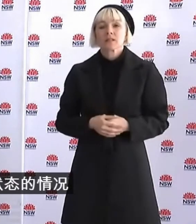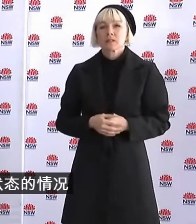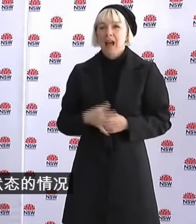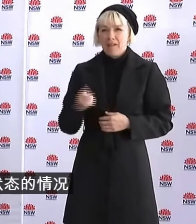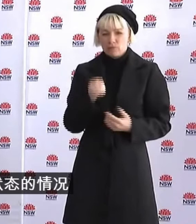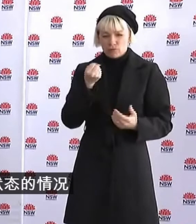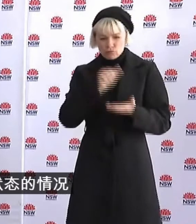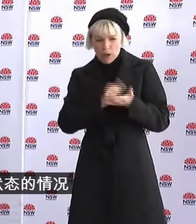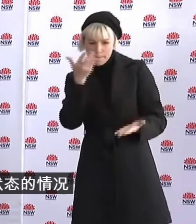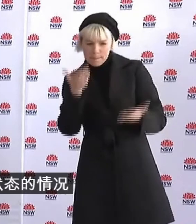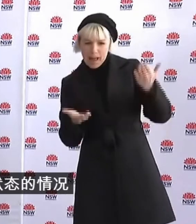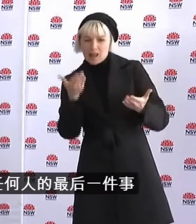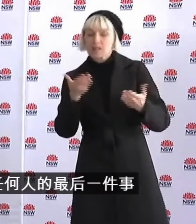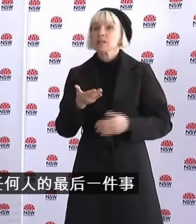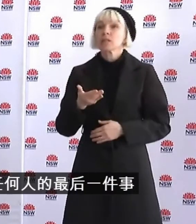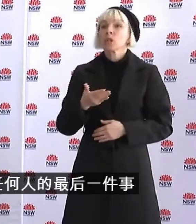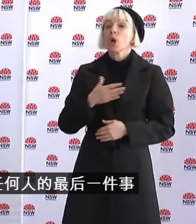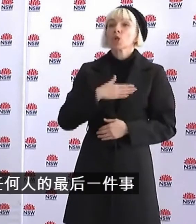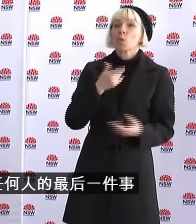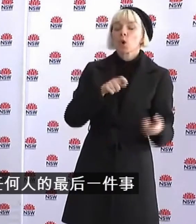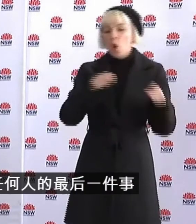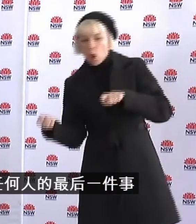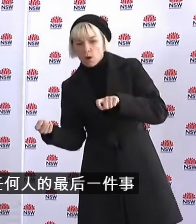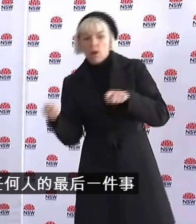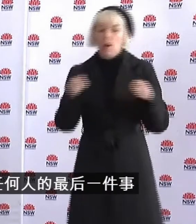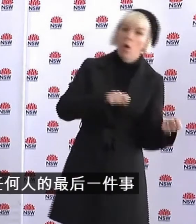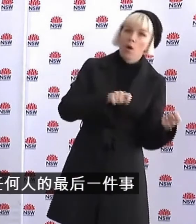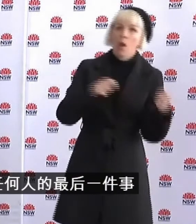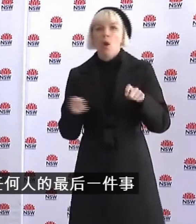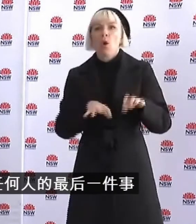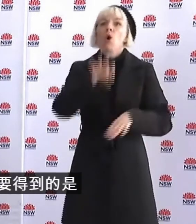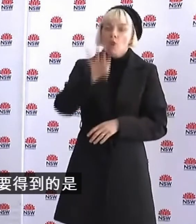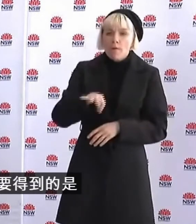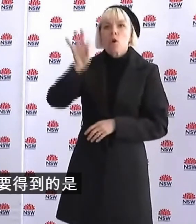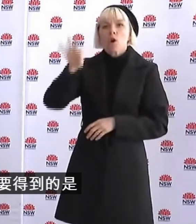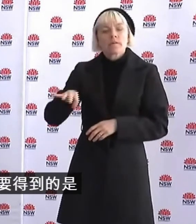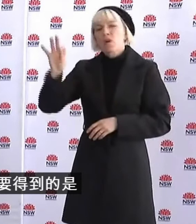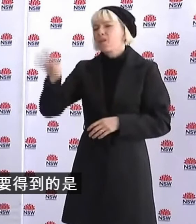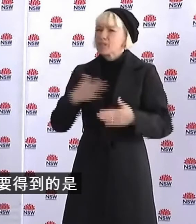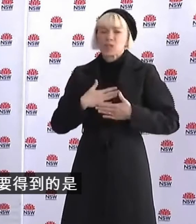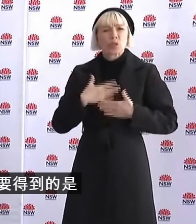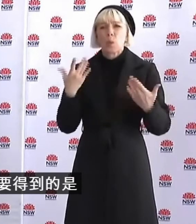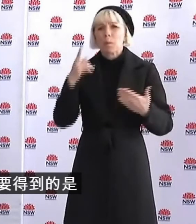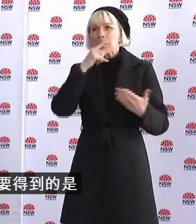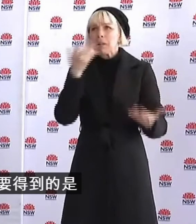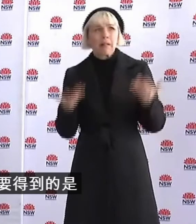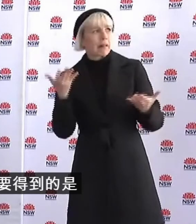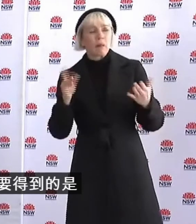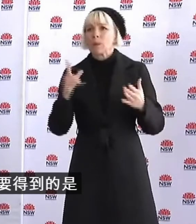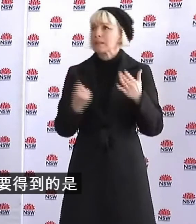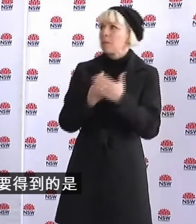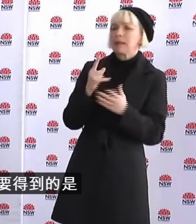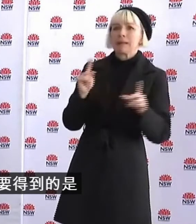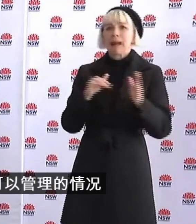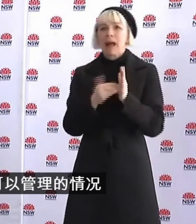situation where we're going into lockdown, out of lockdown, into lockdown, out of lockdown. I think that's the last thing anybody wants because it doesn't provide certainty. What we